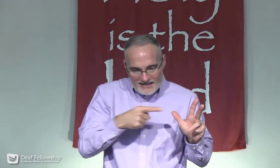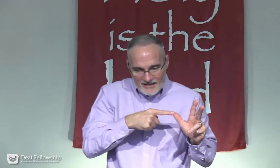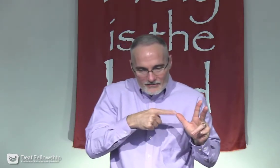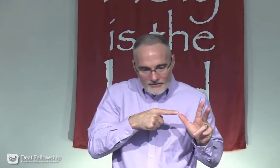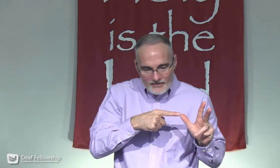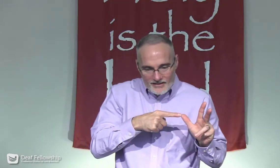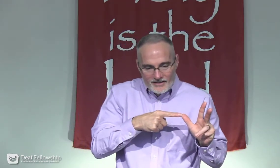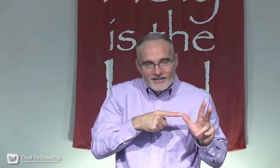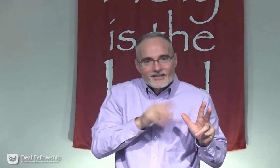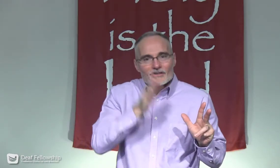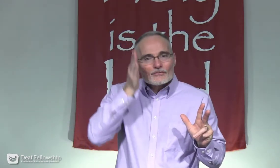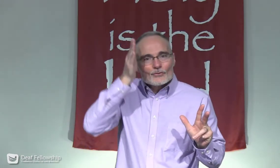That moment,